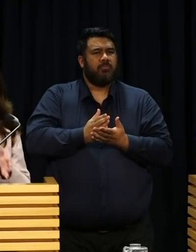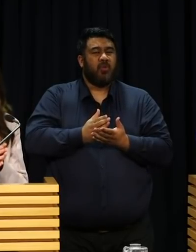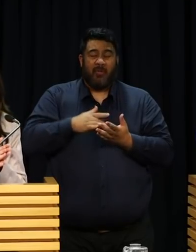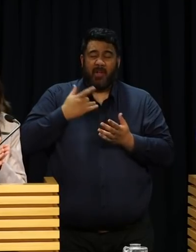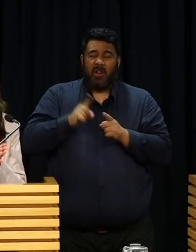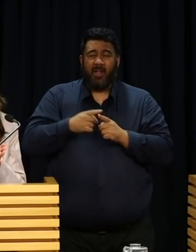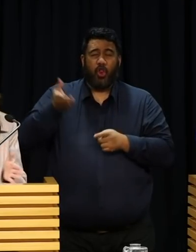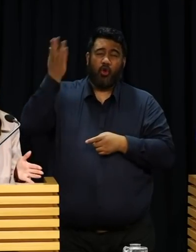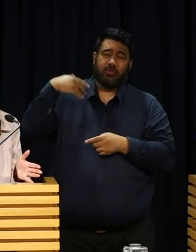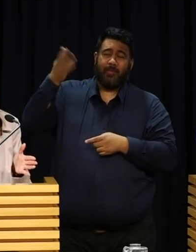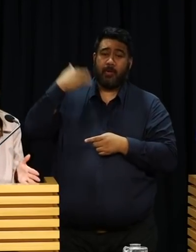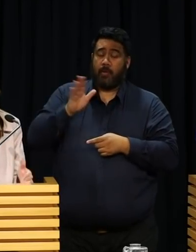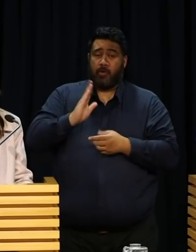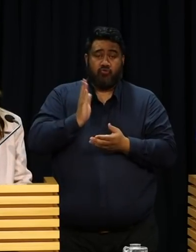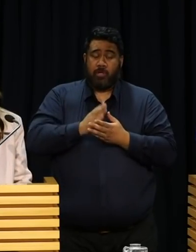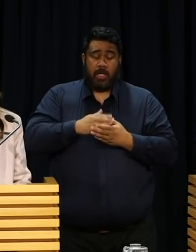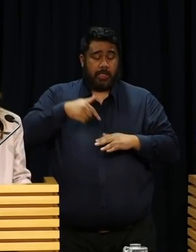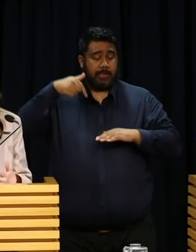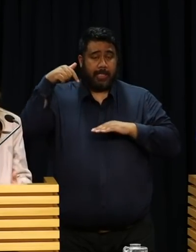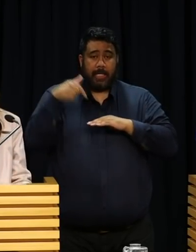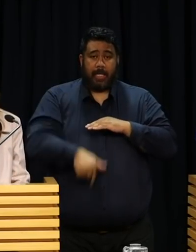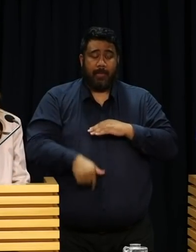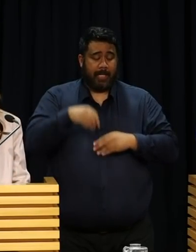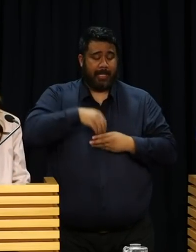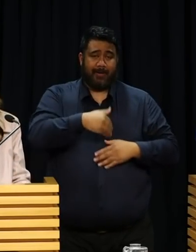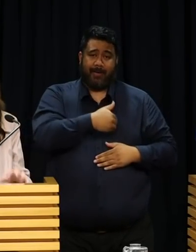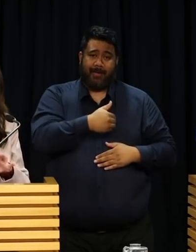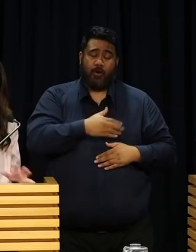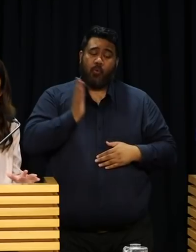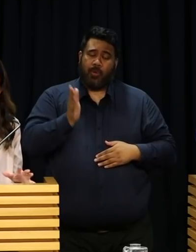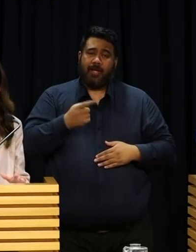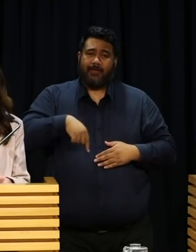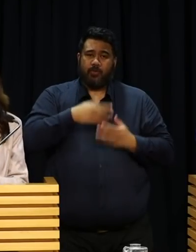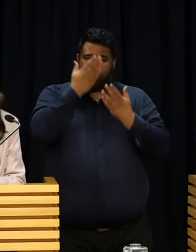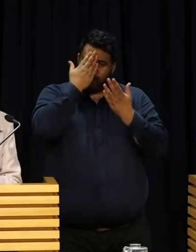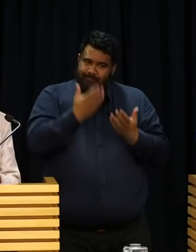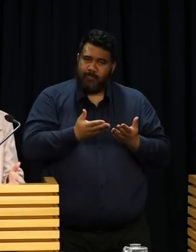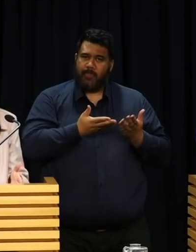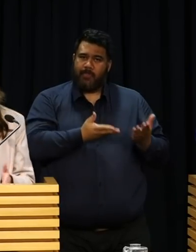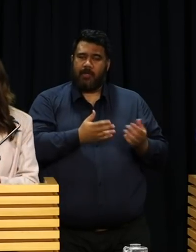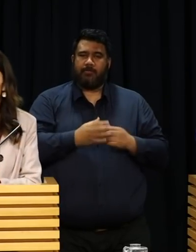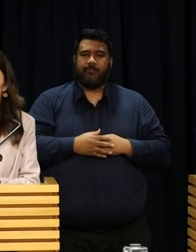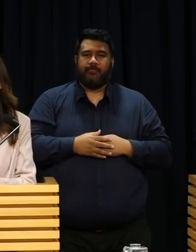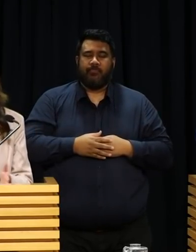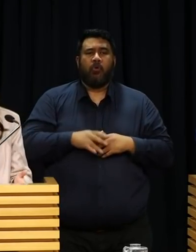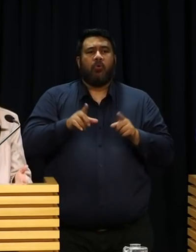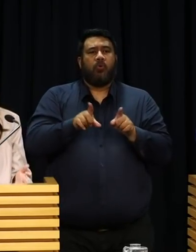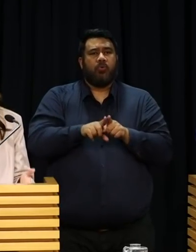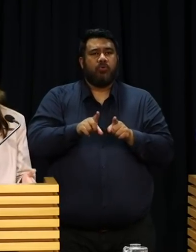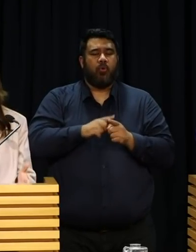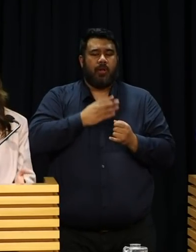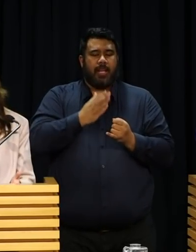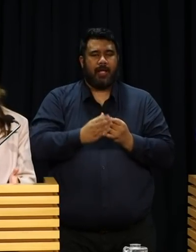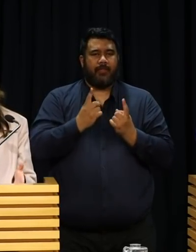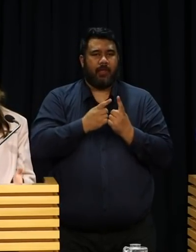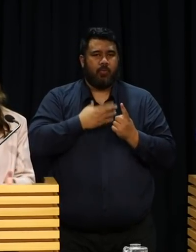long time ago, but it runs deep and it runs long, and I think we need to acknowledge that. The final point worth making here, of course, we still